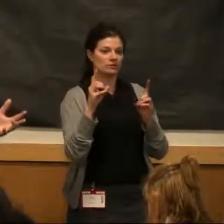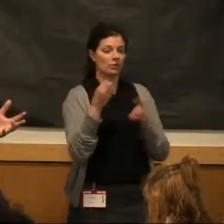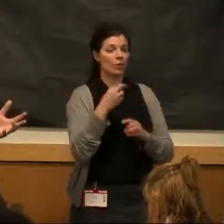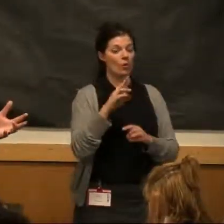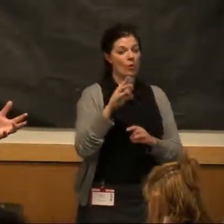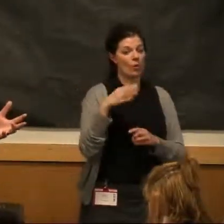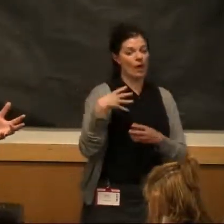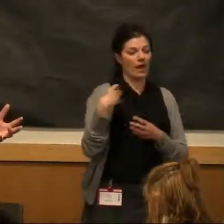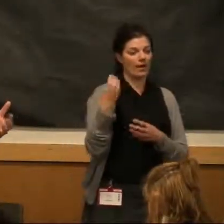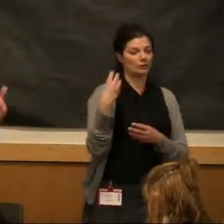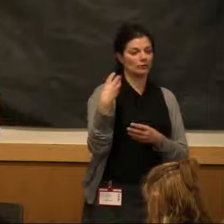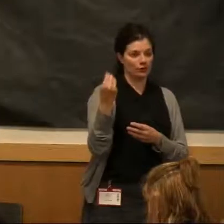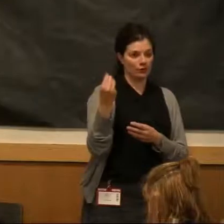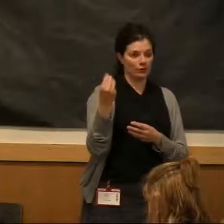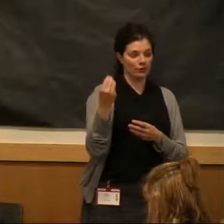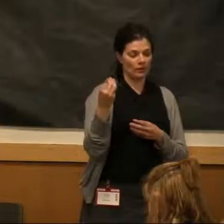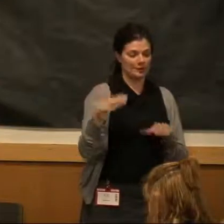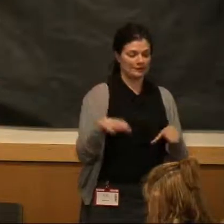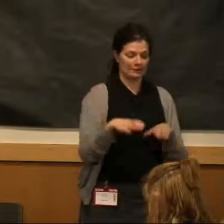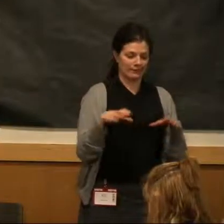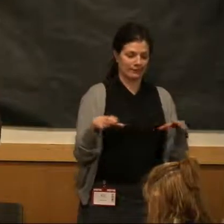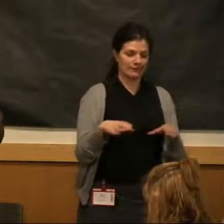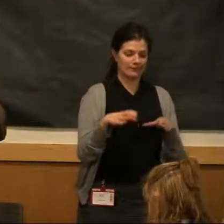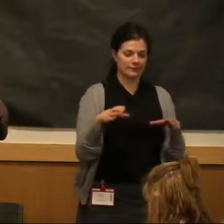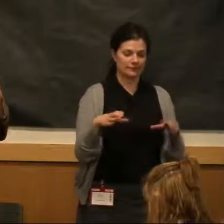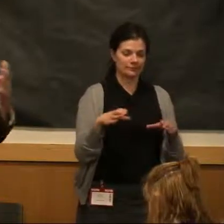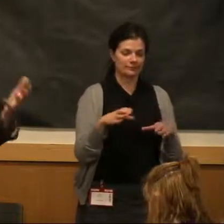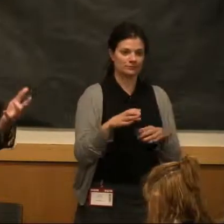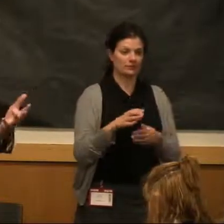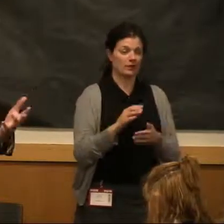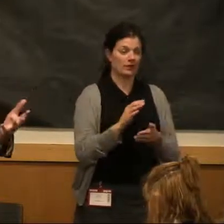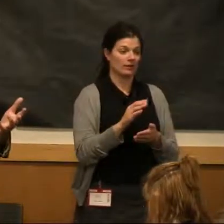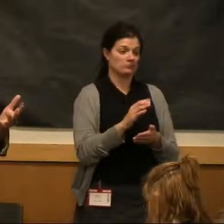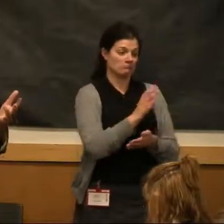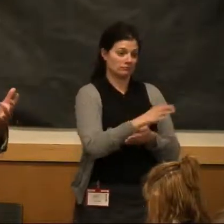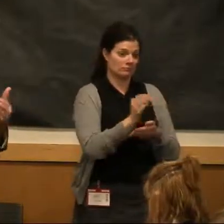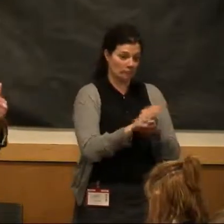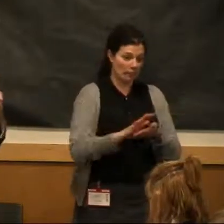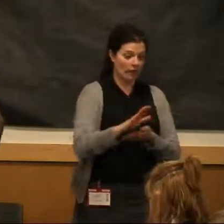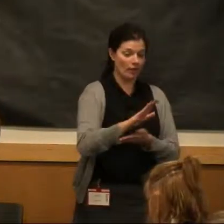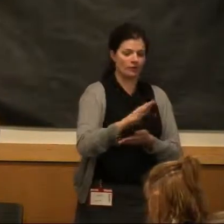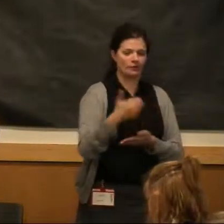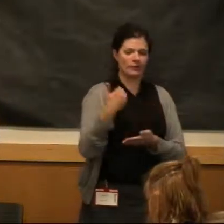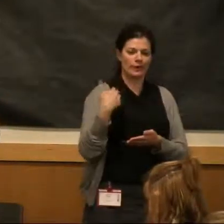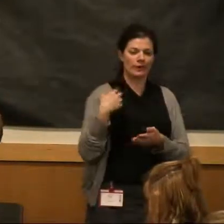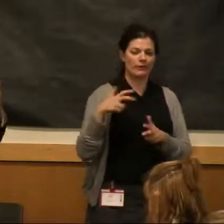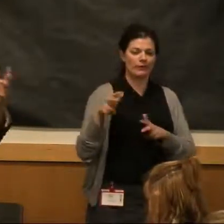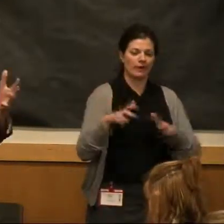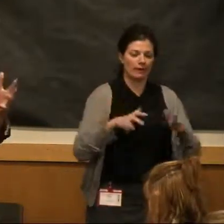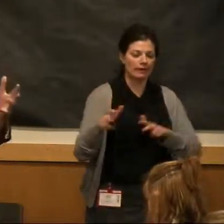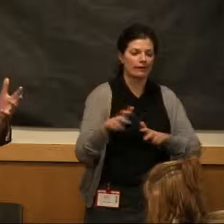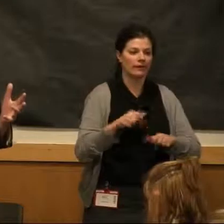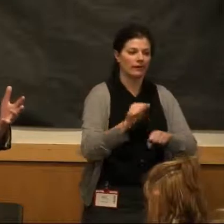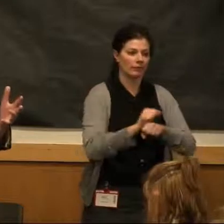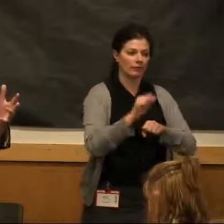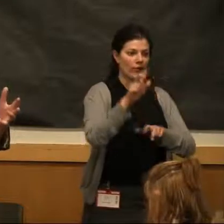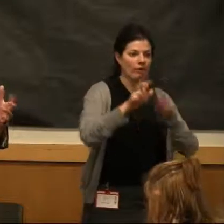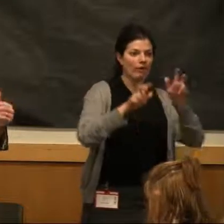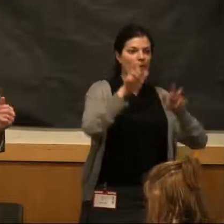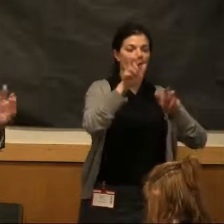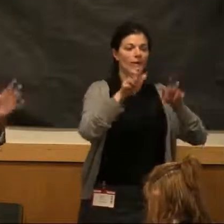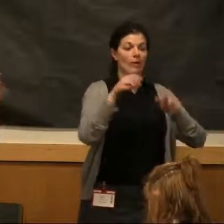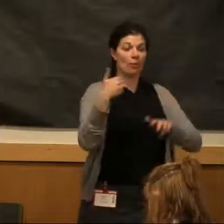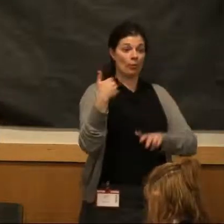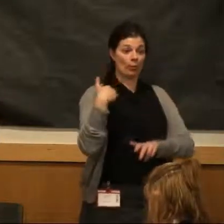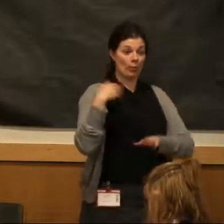outdoor activities programs. At Colorado College, we have hiking, we have rock climbing. We have a rock climbing wall on